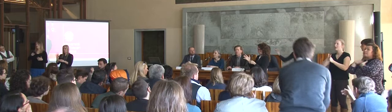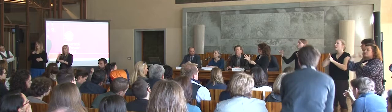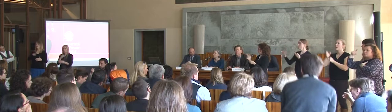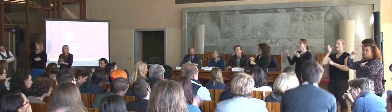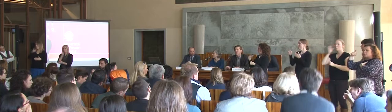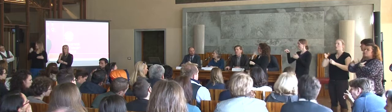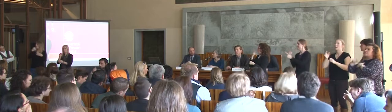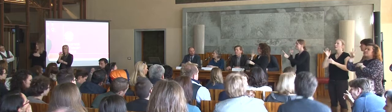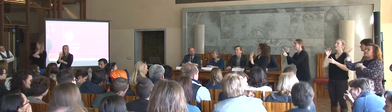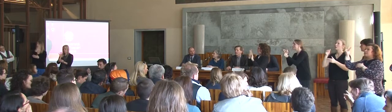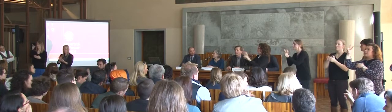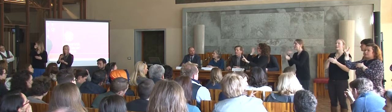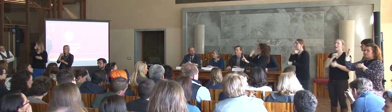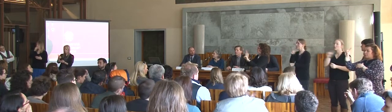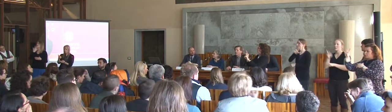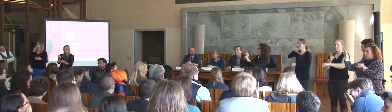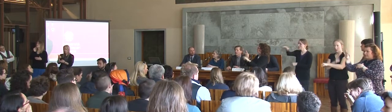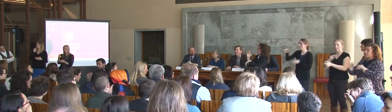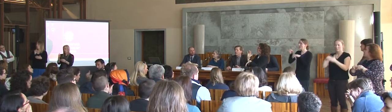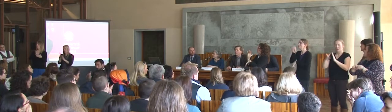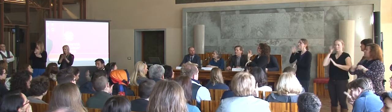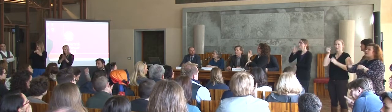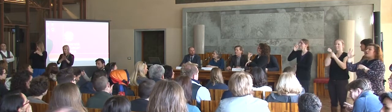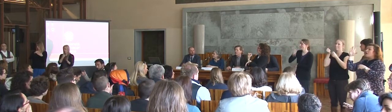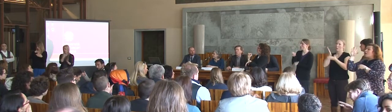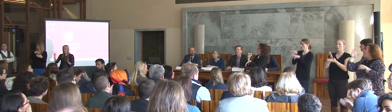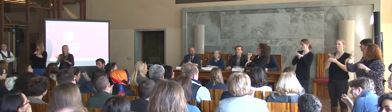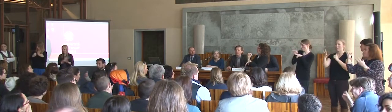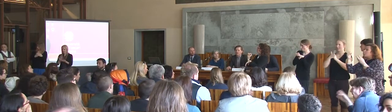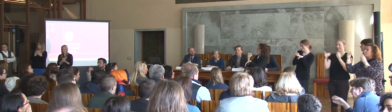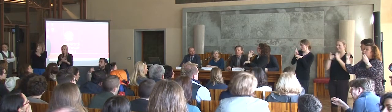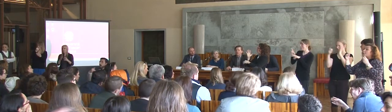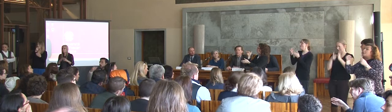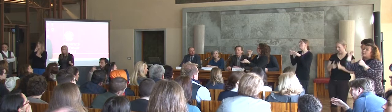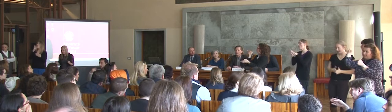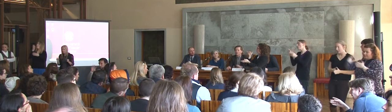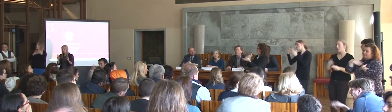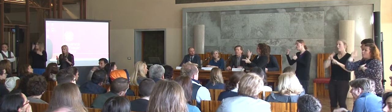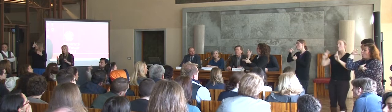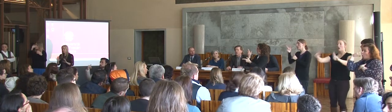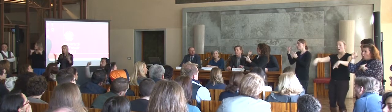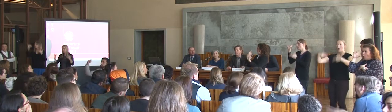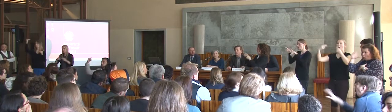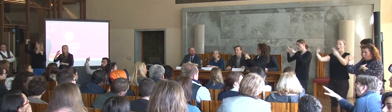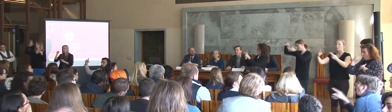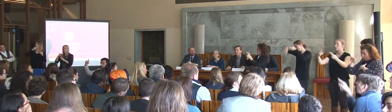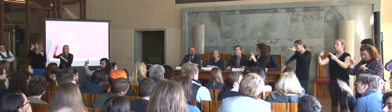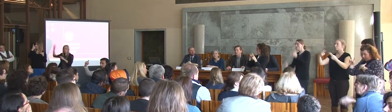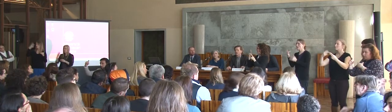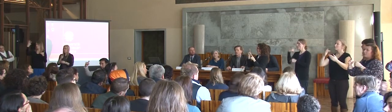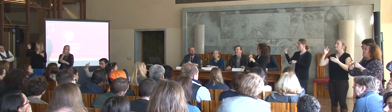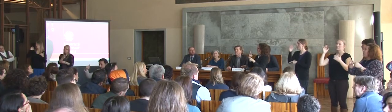15,000 videos per country. But we will have countries that will go beyond that, that will move towards 20,